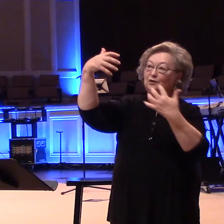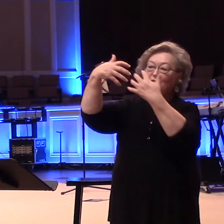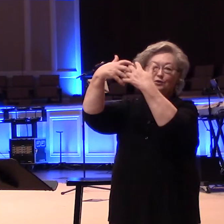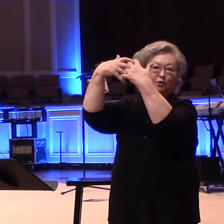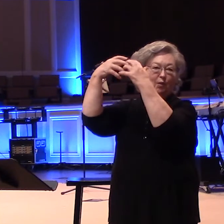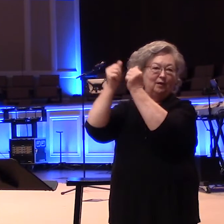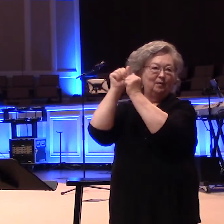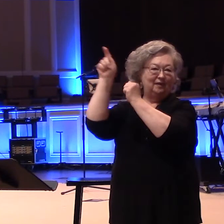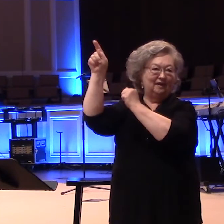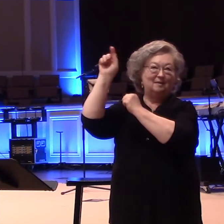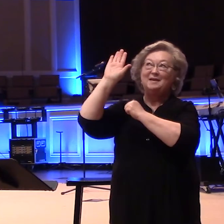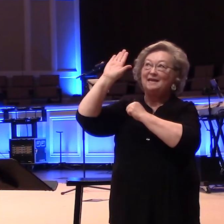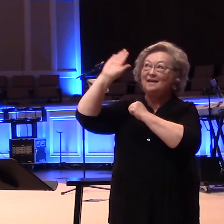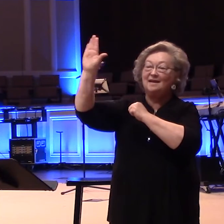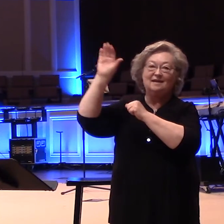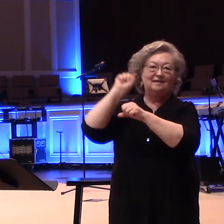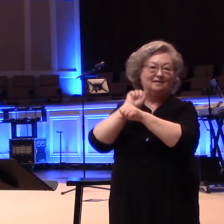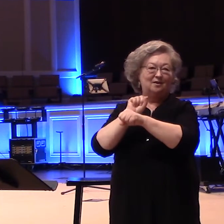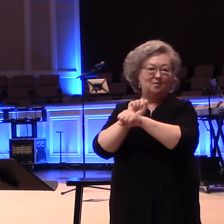That's what it means.